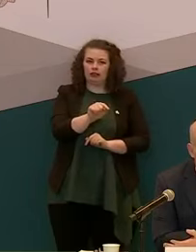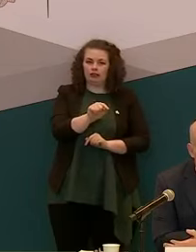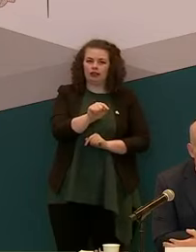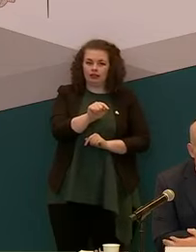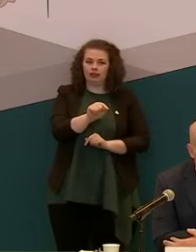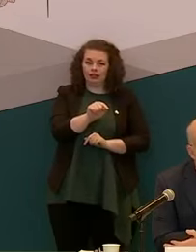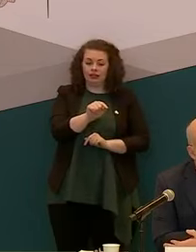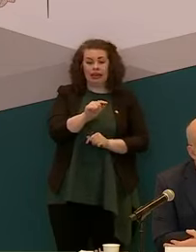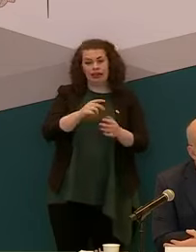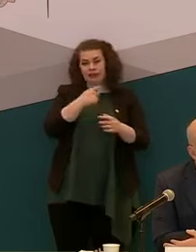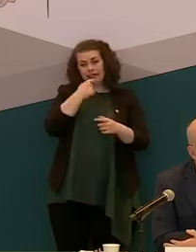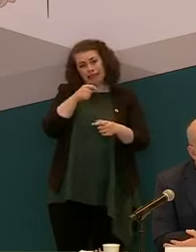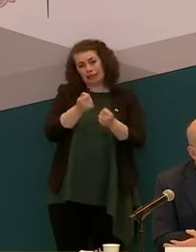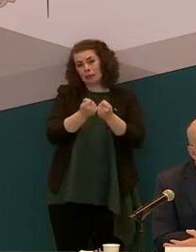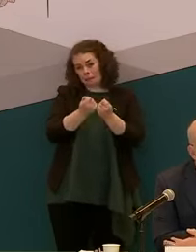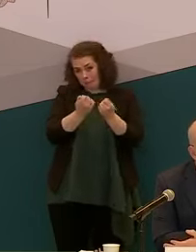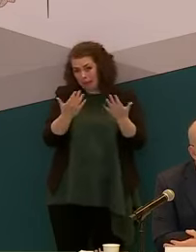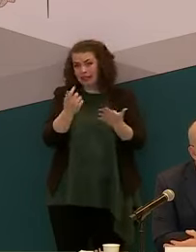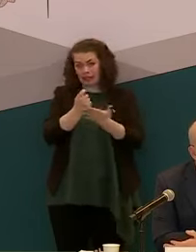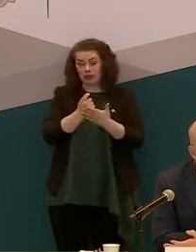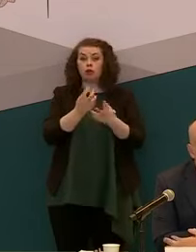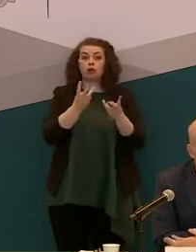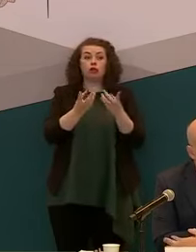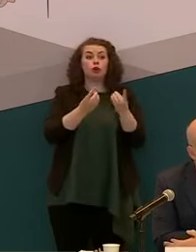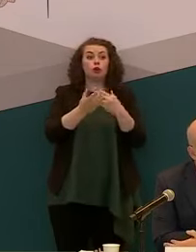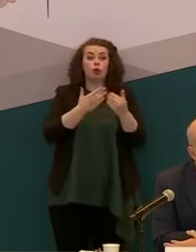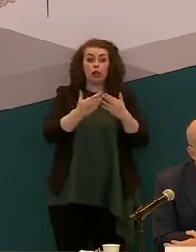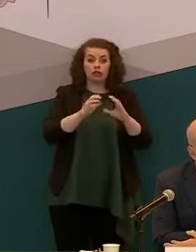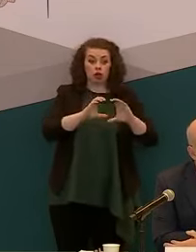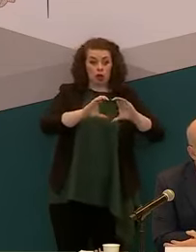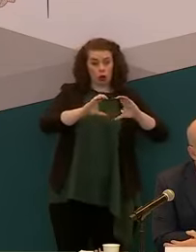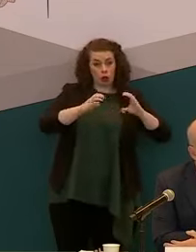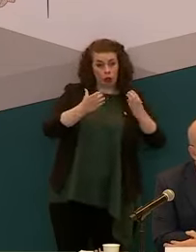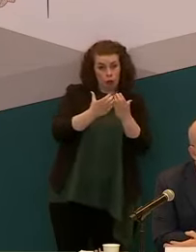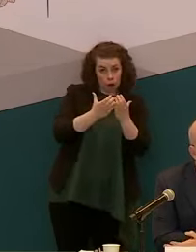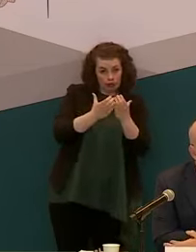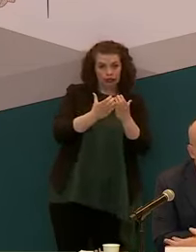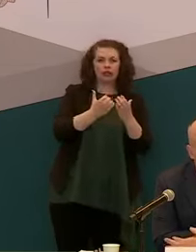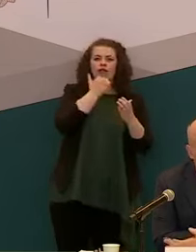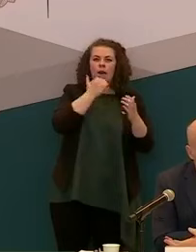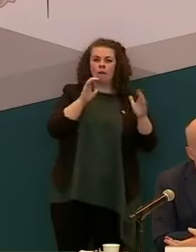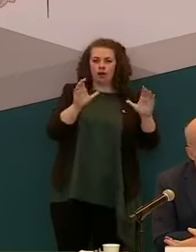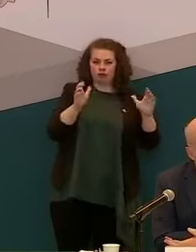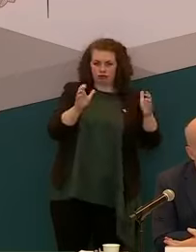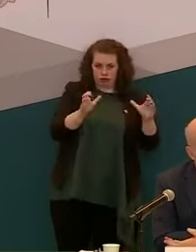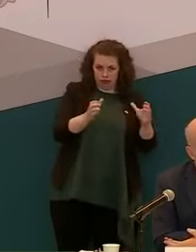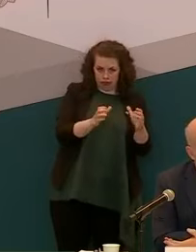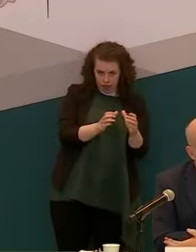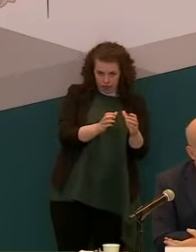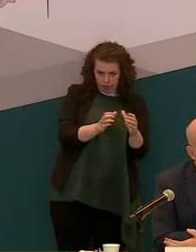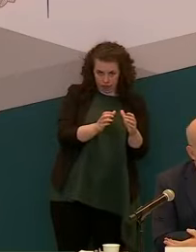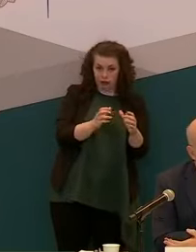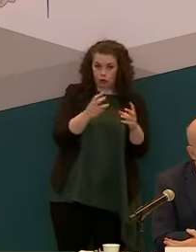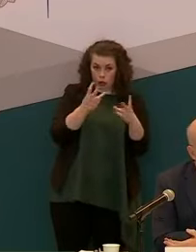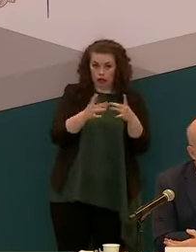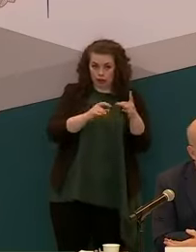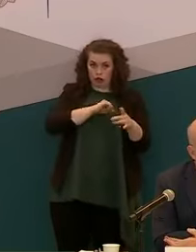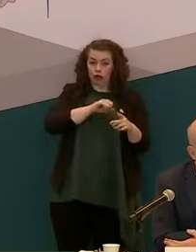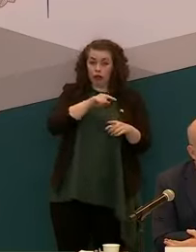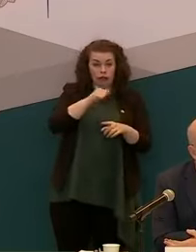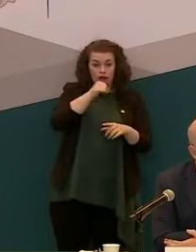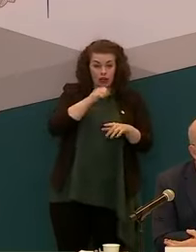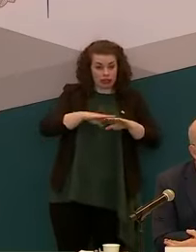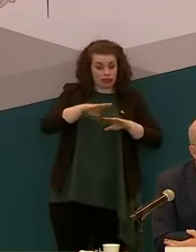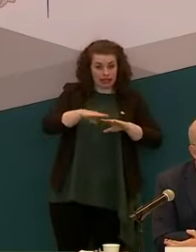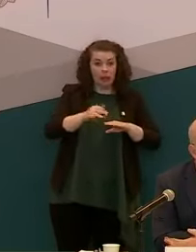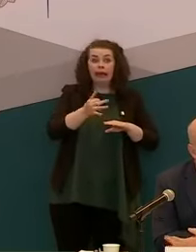number of occasions, to drive this infection from the community, we've made very, very significant progress in that. That's the first measure that we have to take to protect our vulnerable. If we